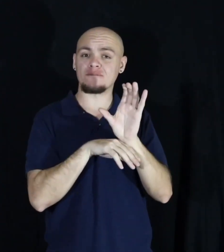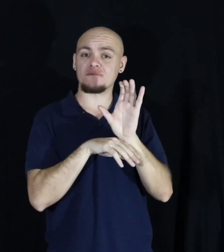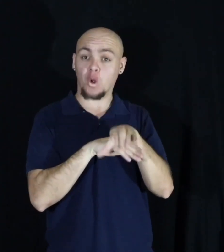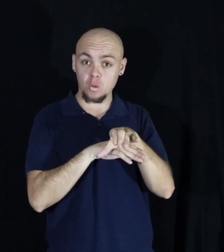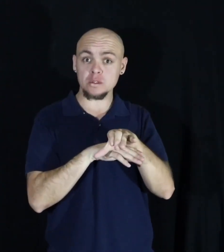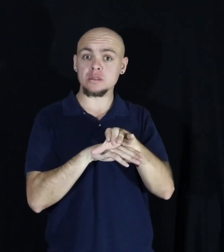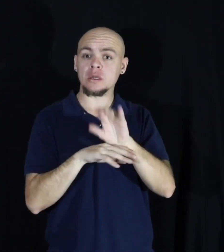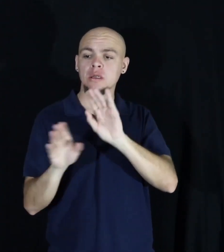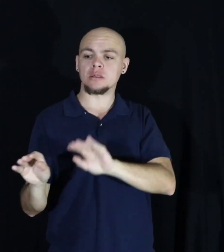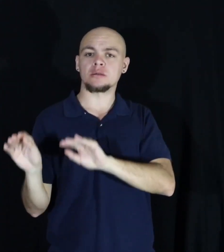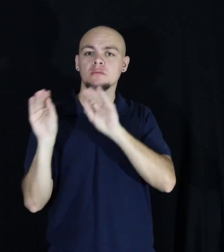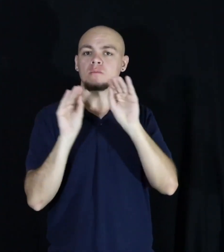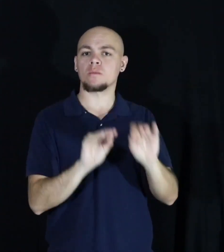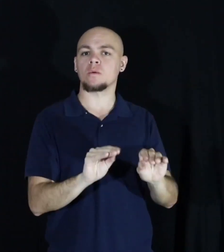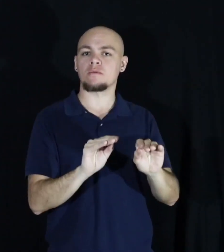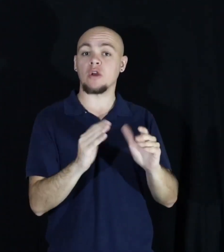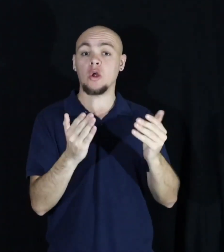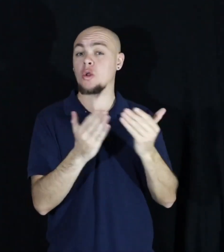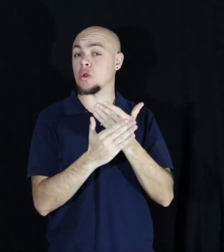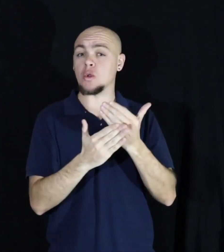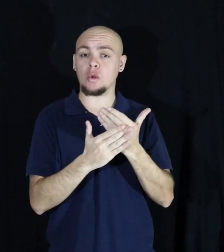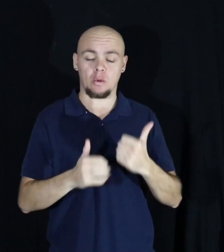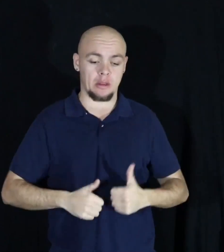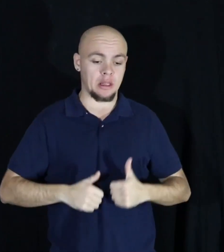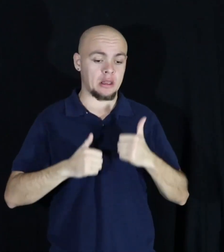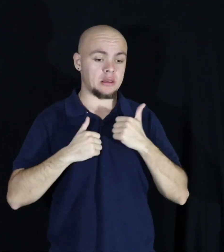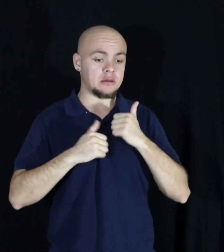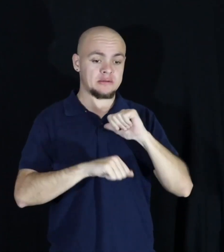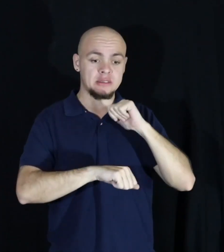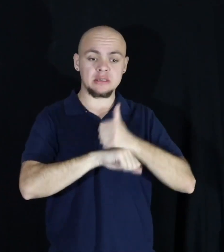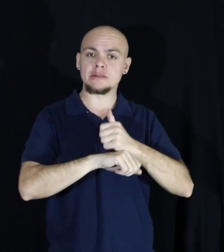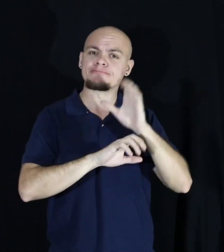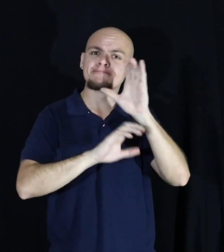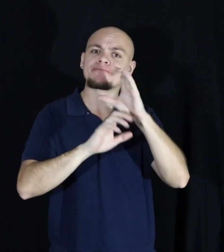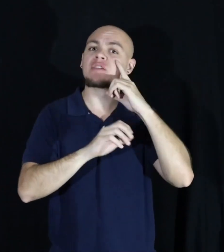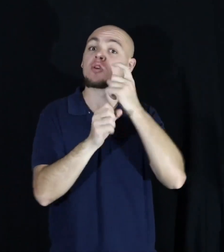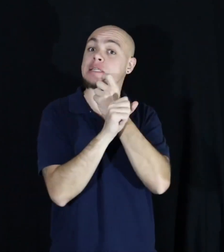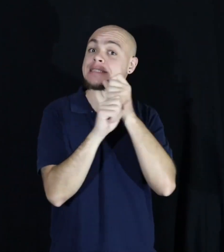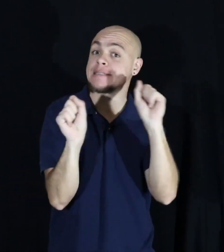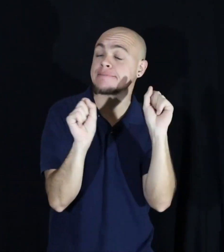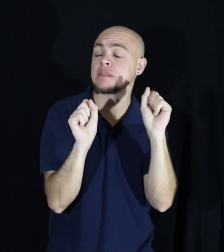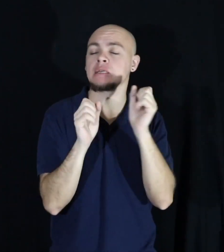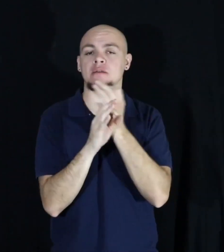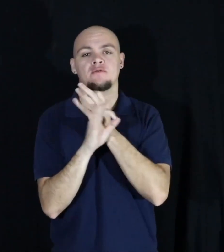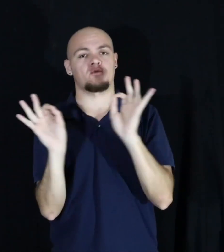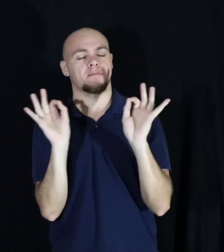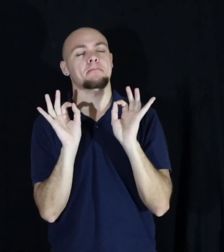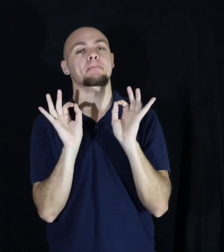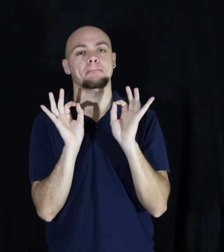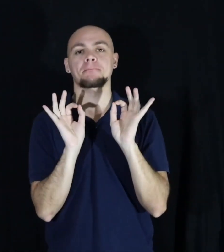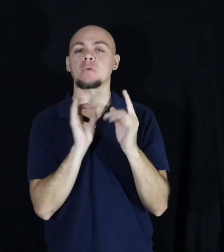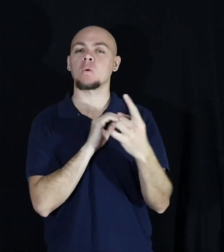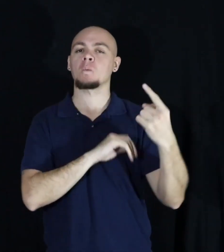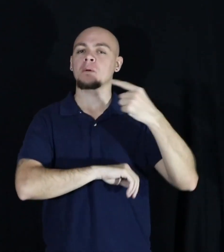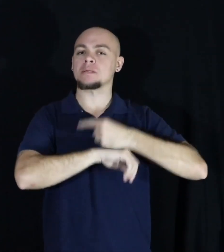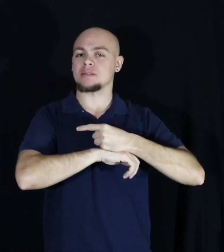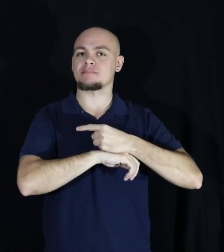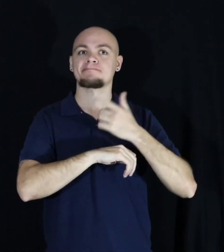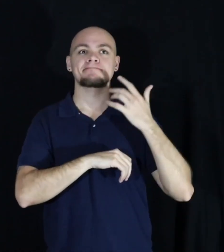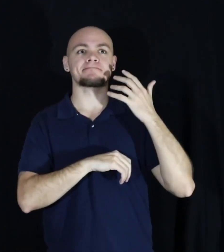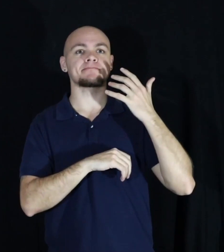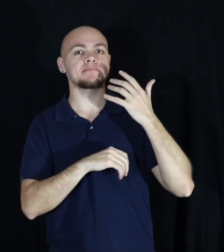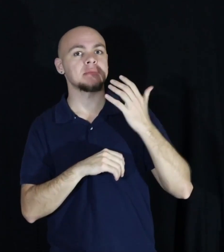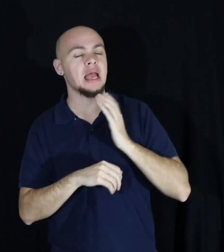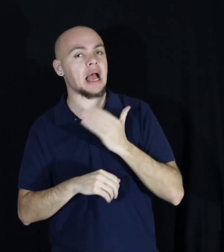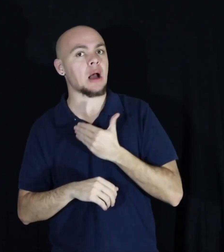displaced to make a new life, to seek safety and freedom. One day, we are living in